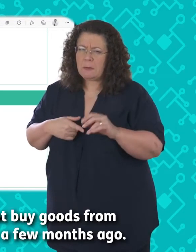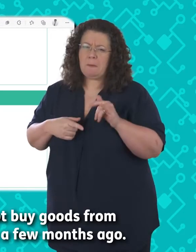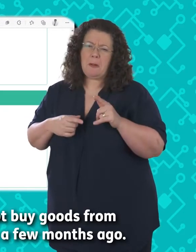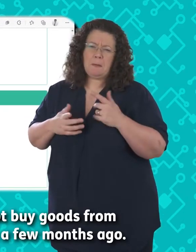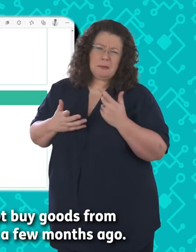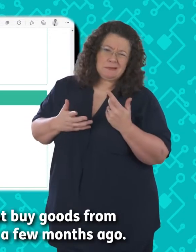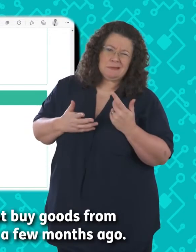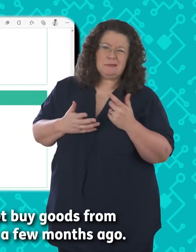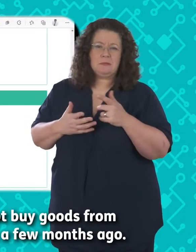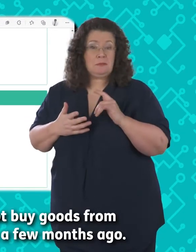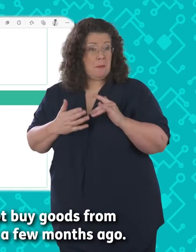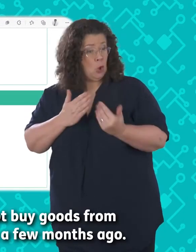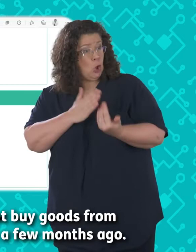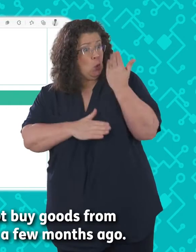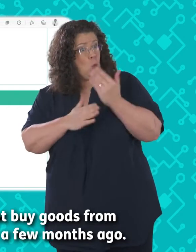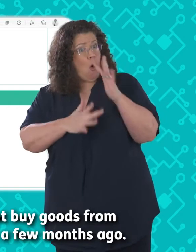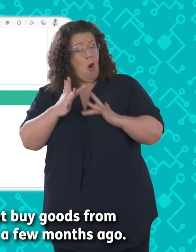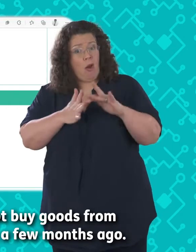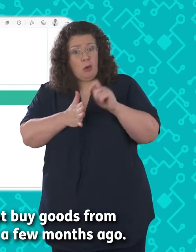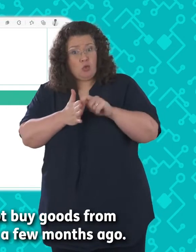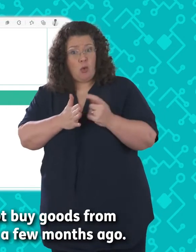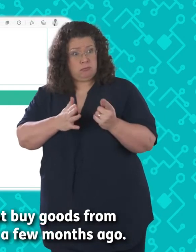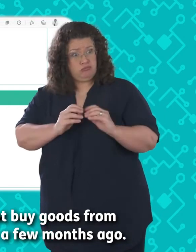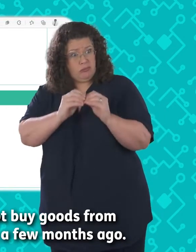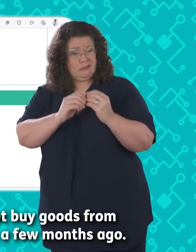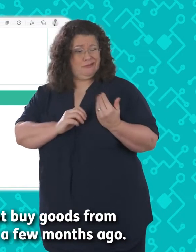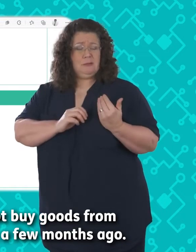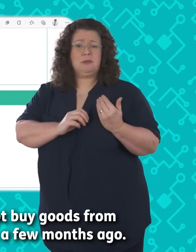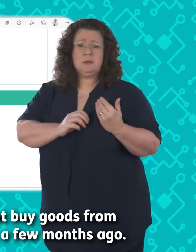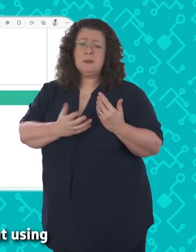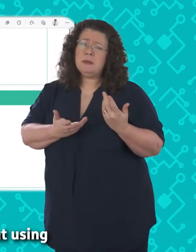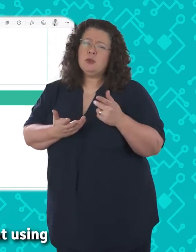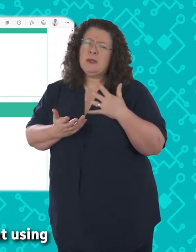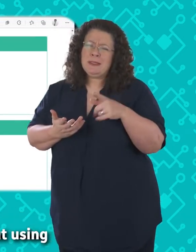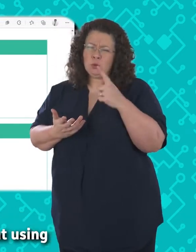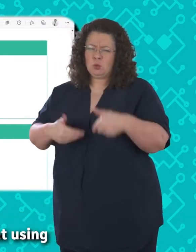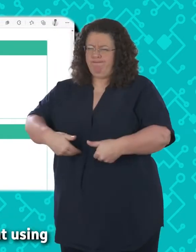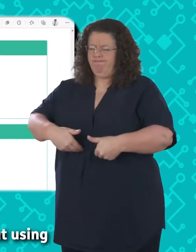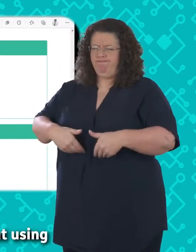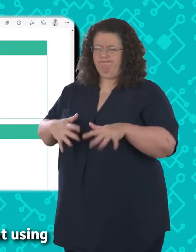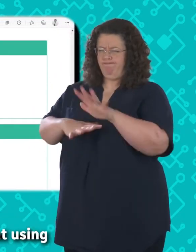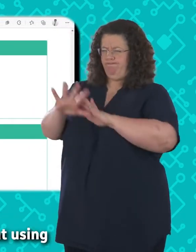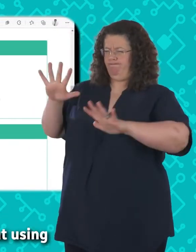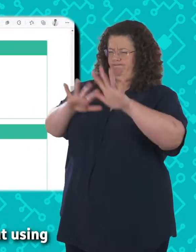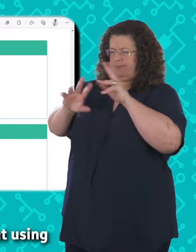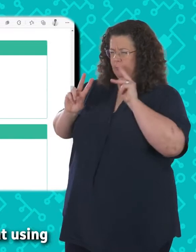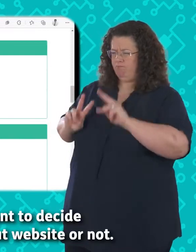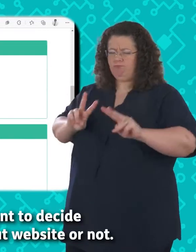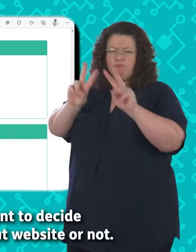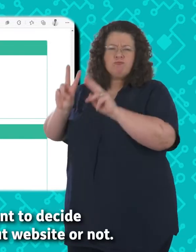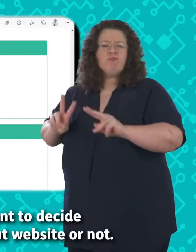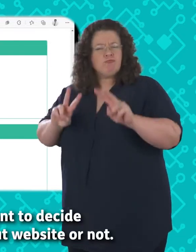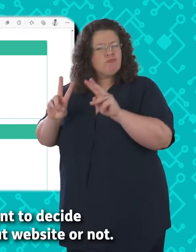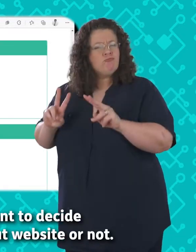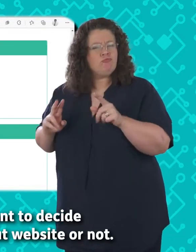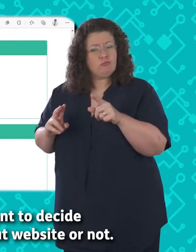it. It also says I would not buy goods from an online shop created a few months ago. It is all about using your